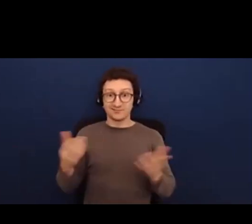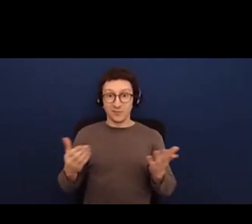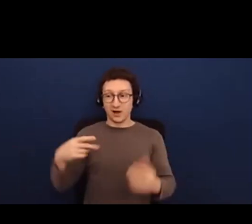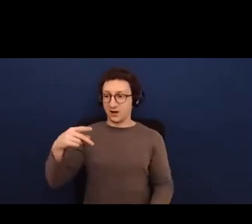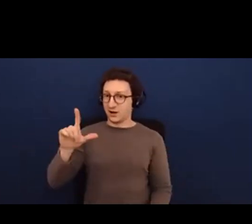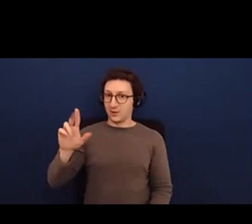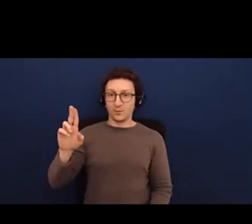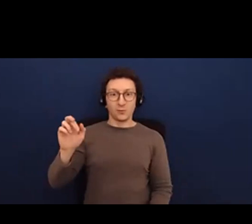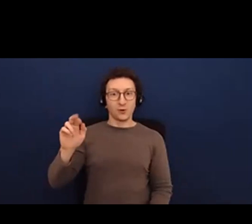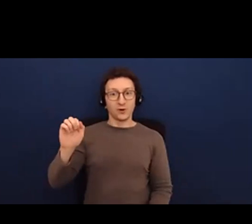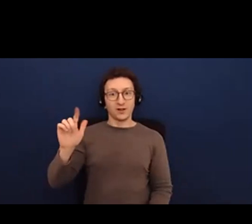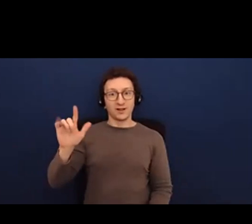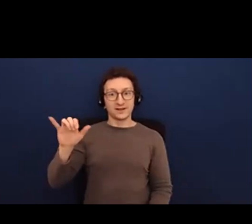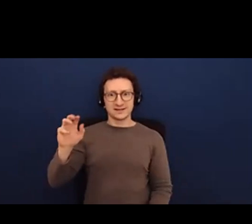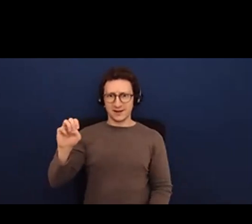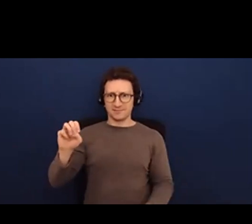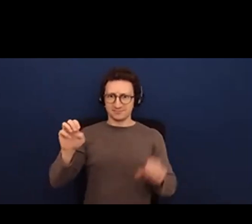who Mordecai Kaplan was.